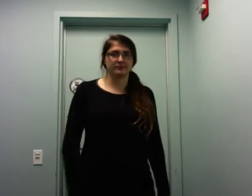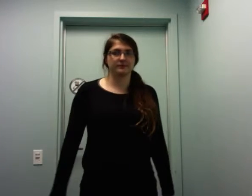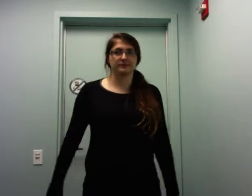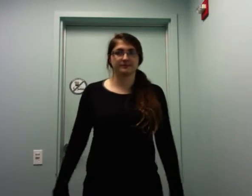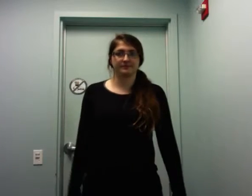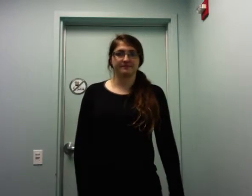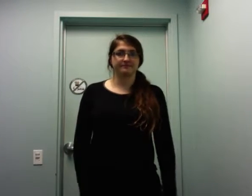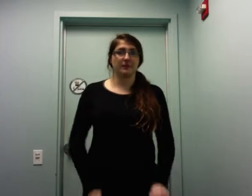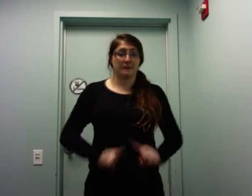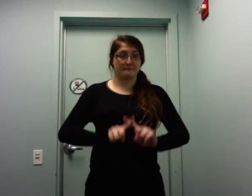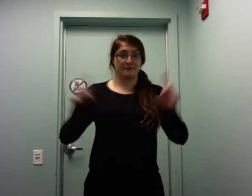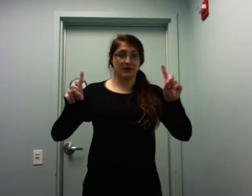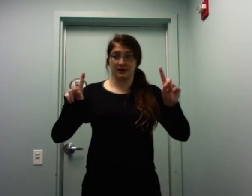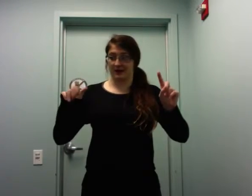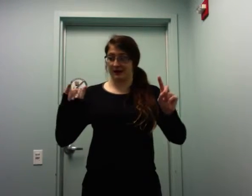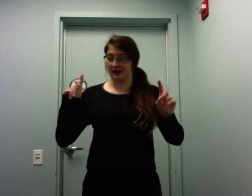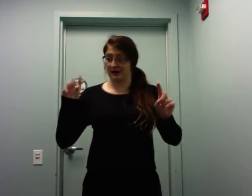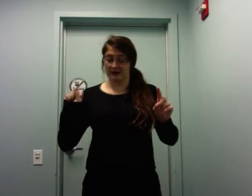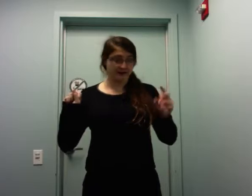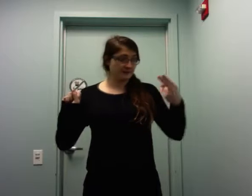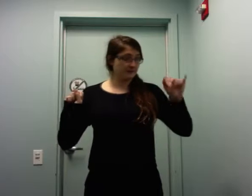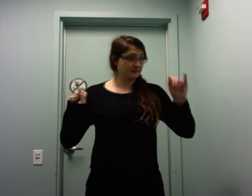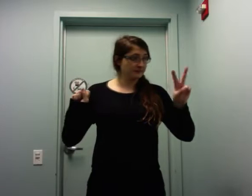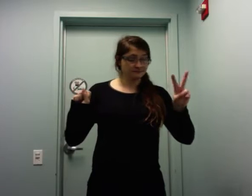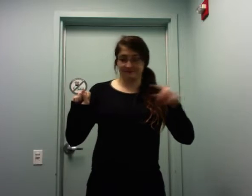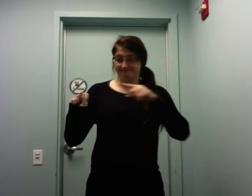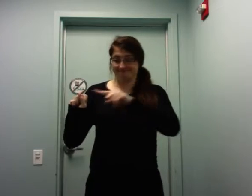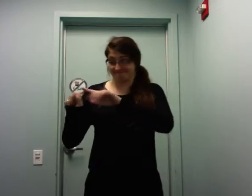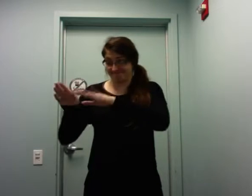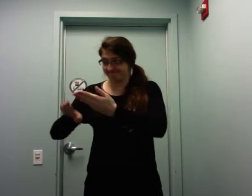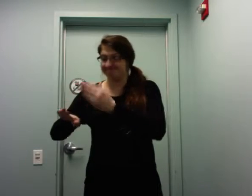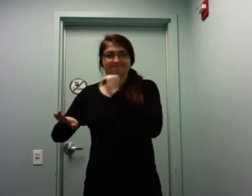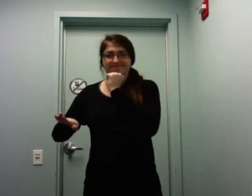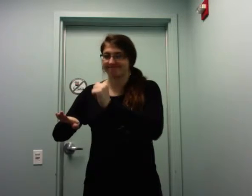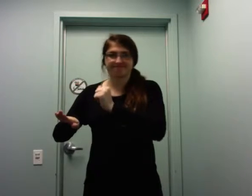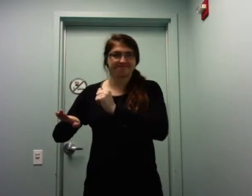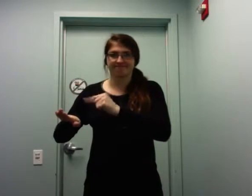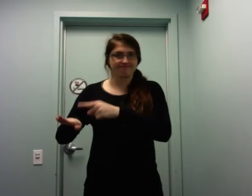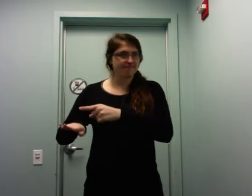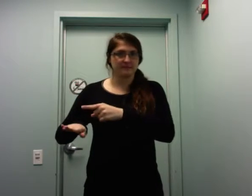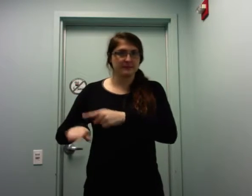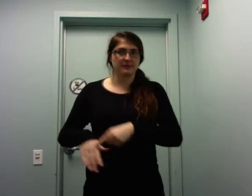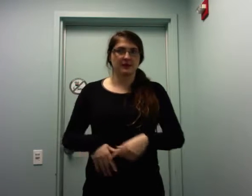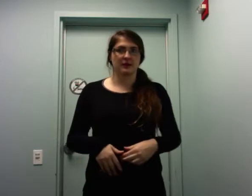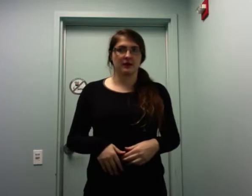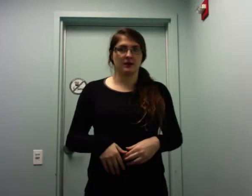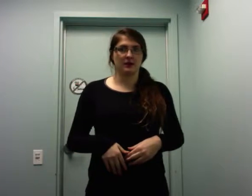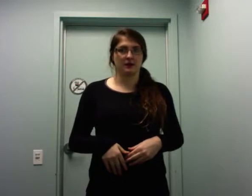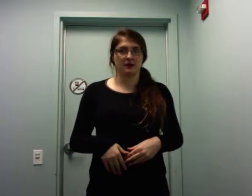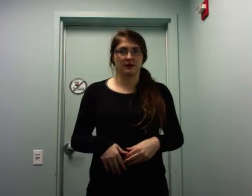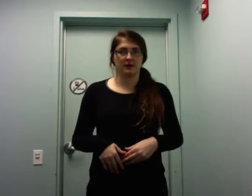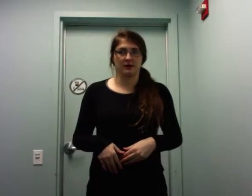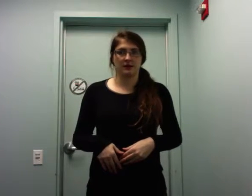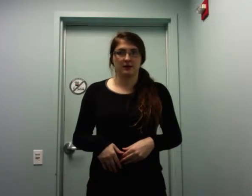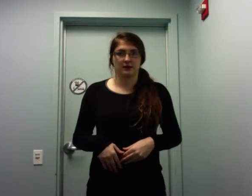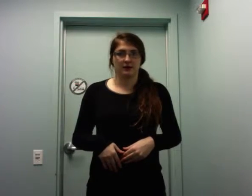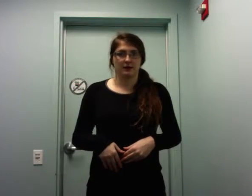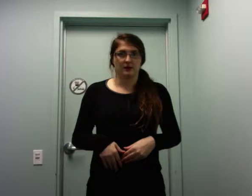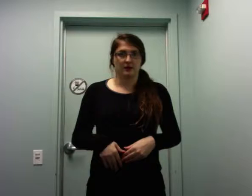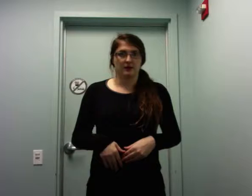AIDS. What people have died from when you hear that someone has passed away from complications from